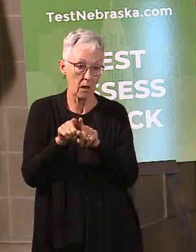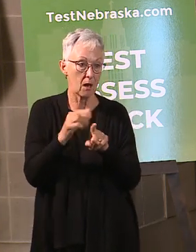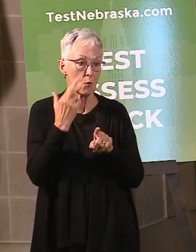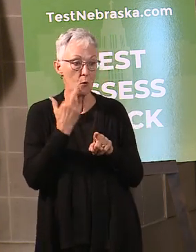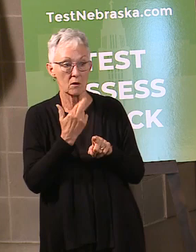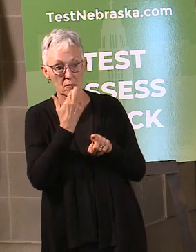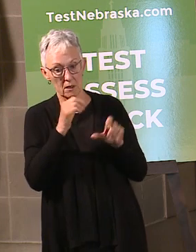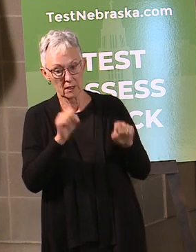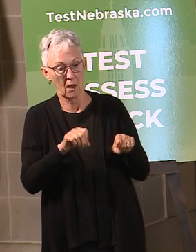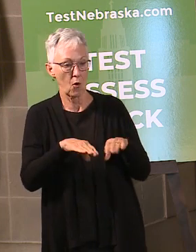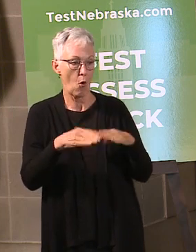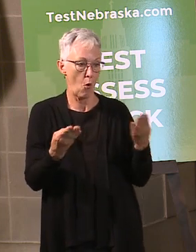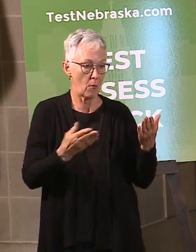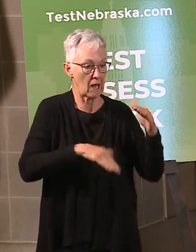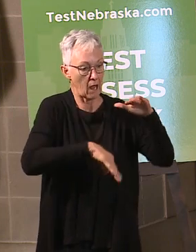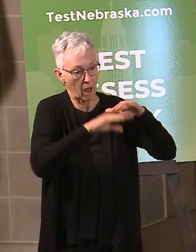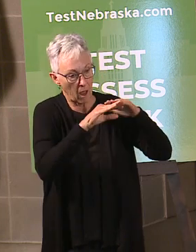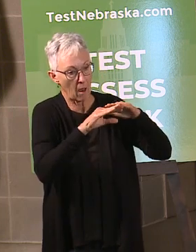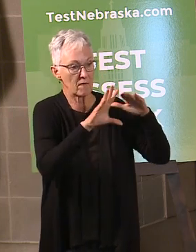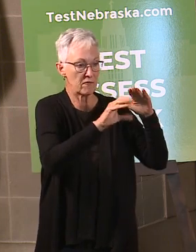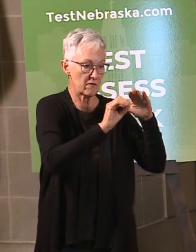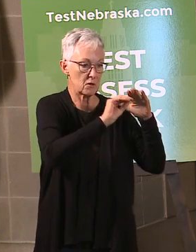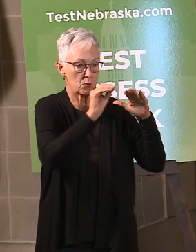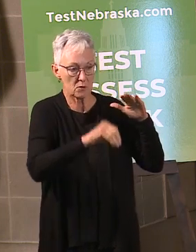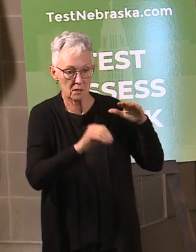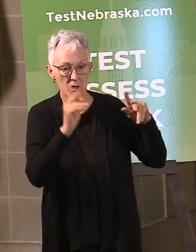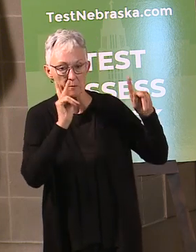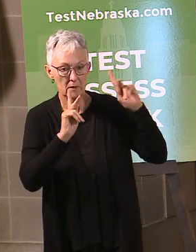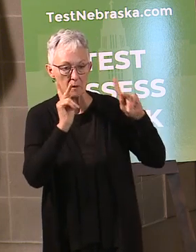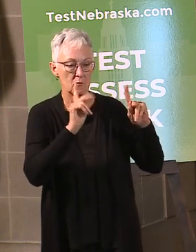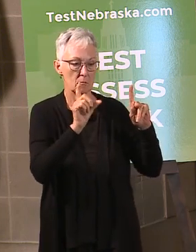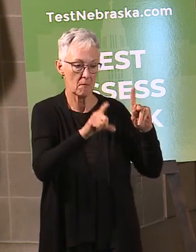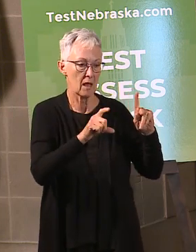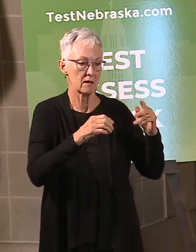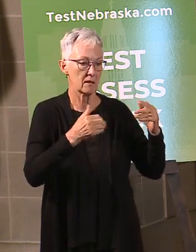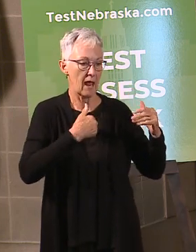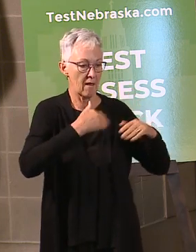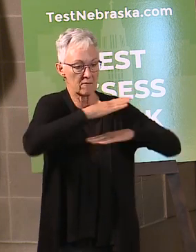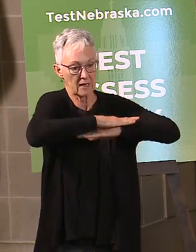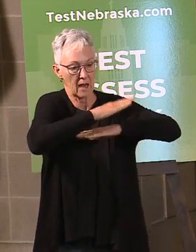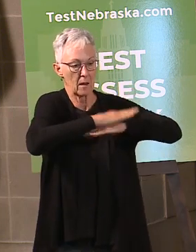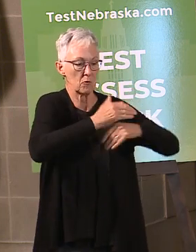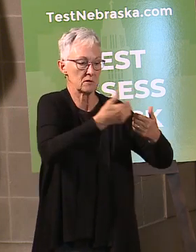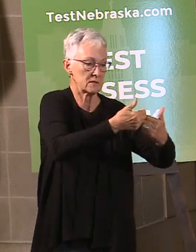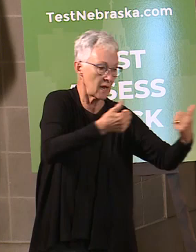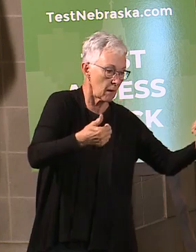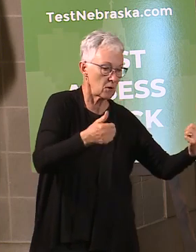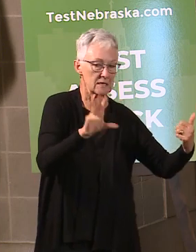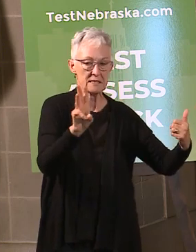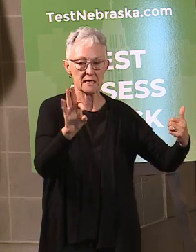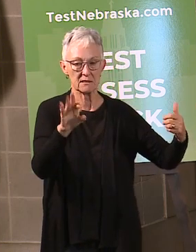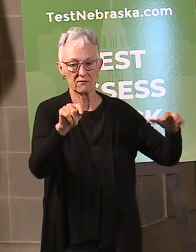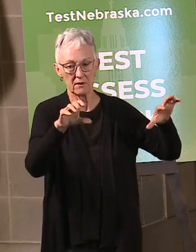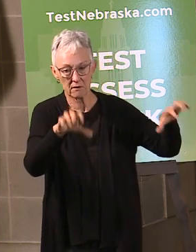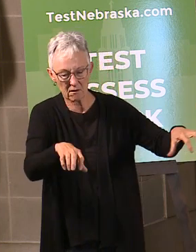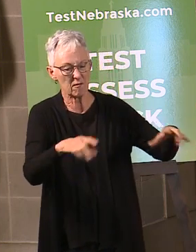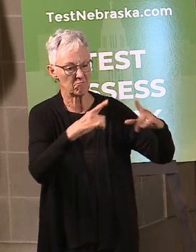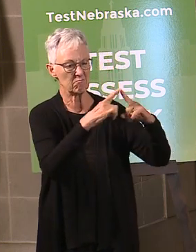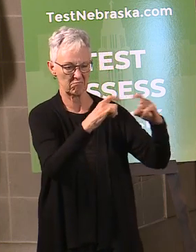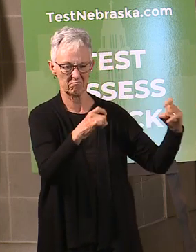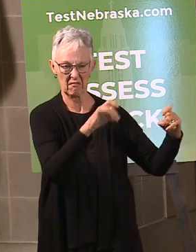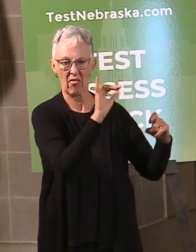system. And when we said we loosened those restrictions, we needed a couple of weeks to take a look at what was happening in the